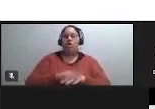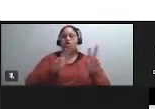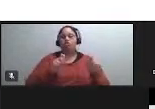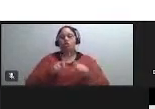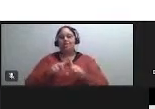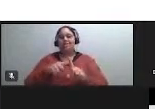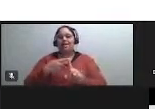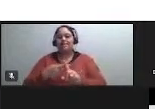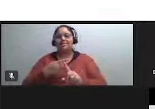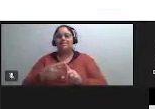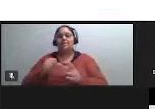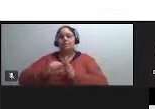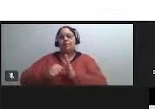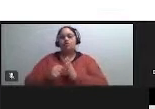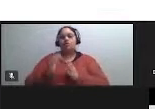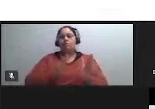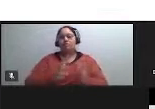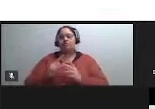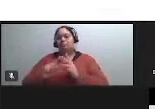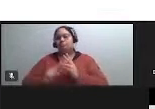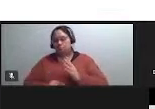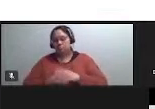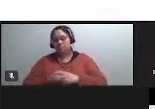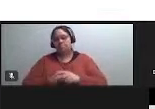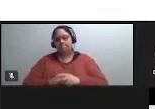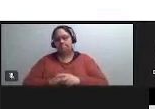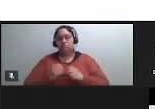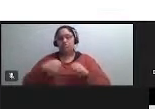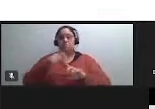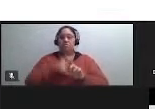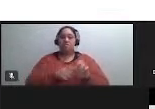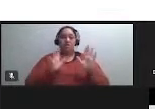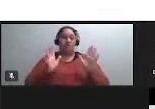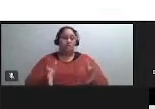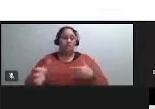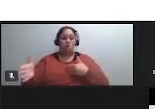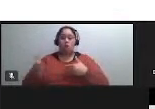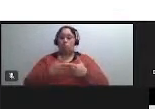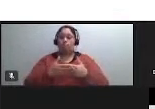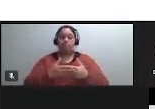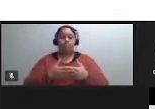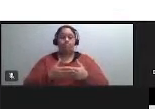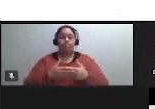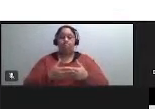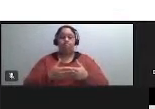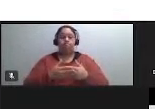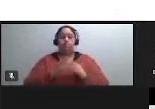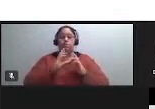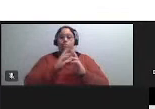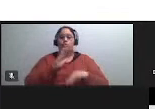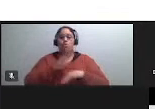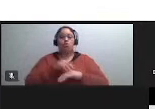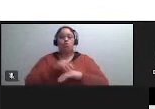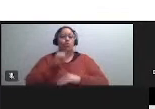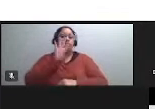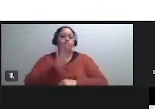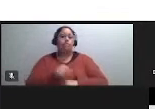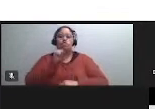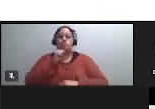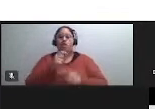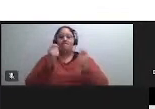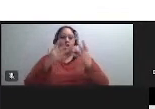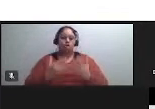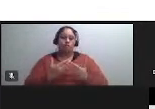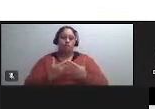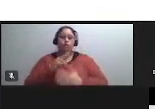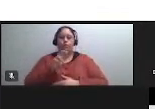around tax and pension provisions, etc. Chairperson, that concludes the report on the Q4